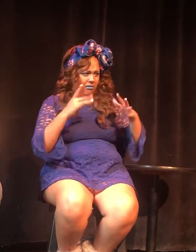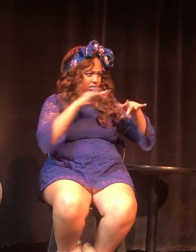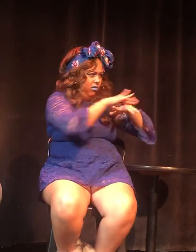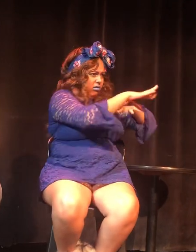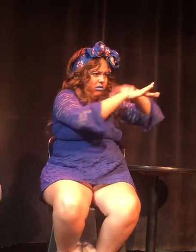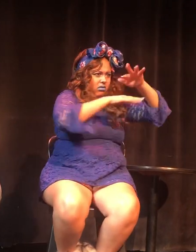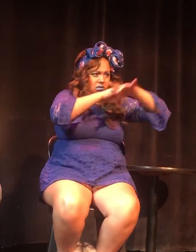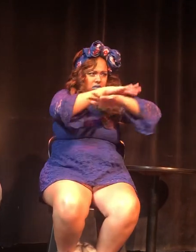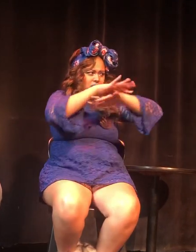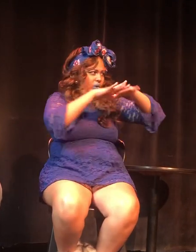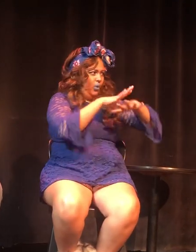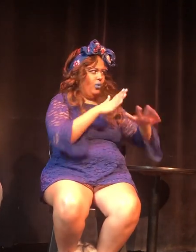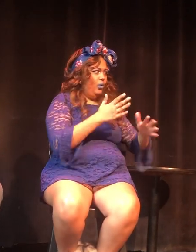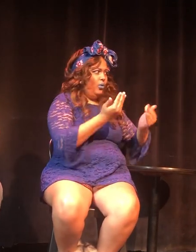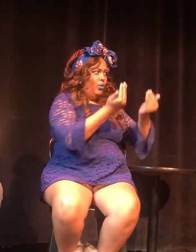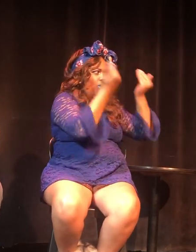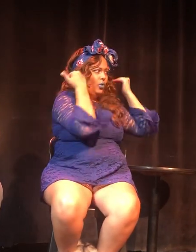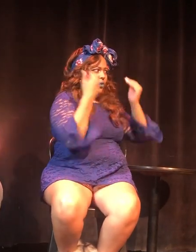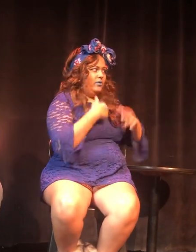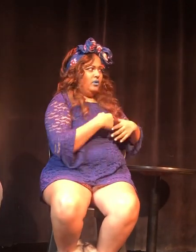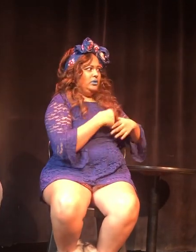But, we did it.